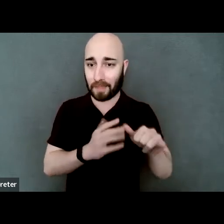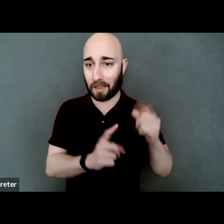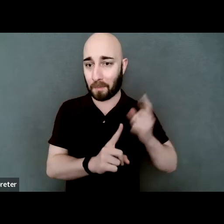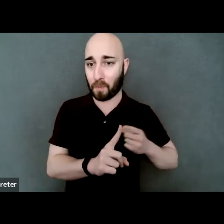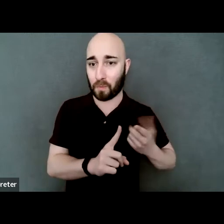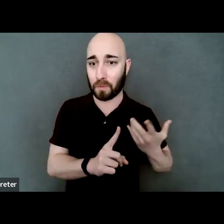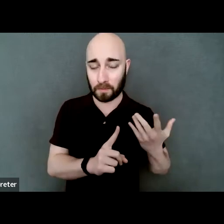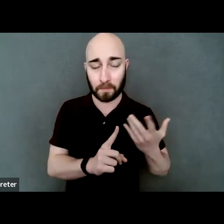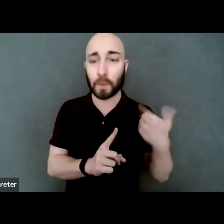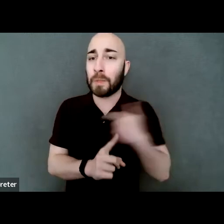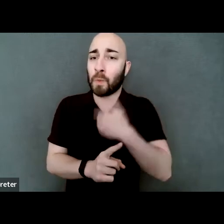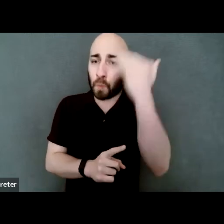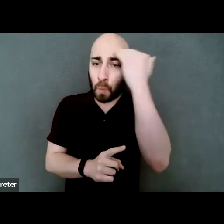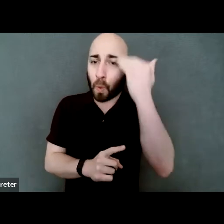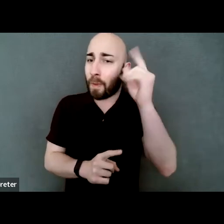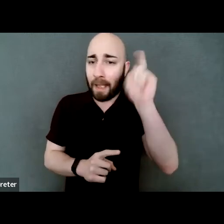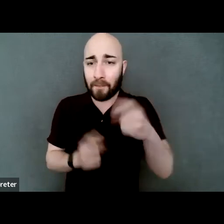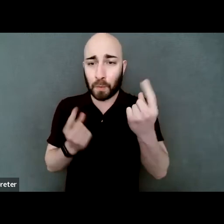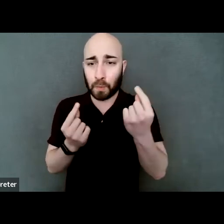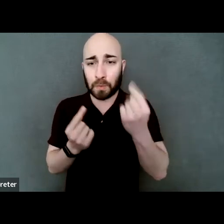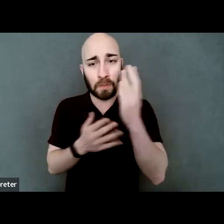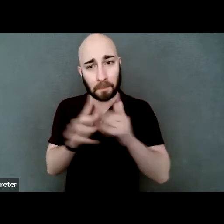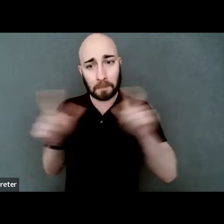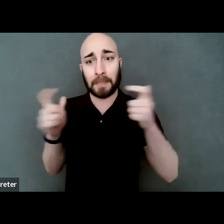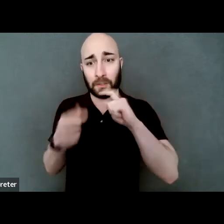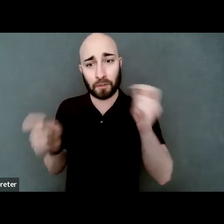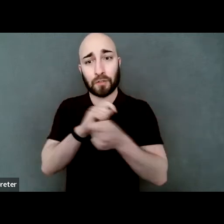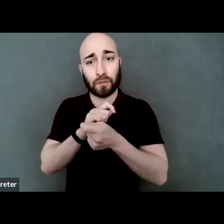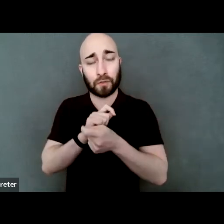that we needed to do some heavy lifting and work.